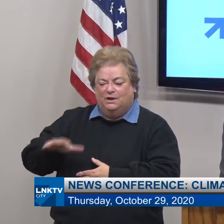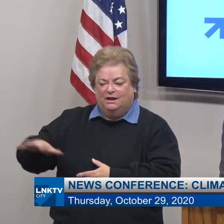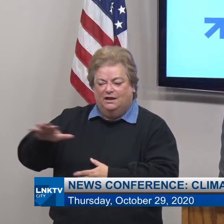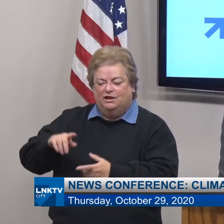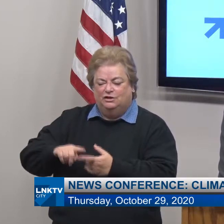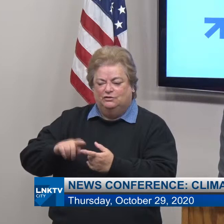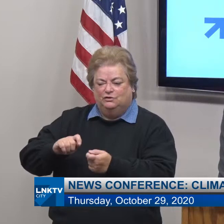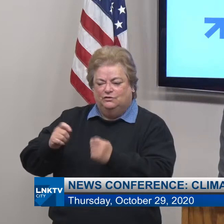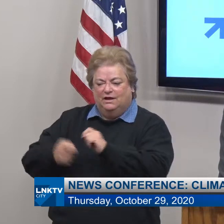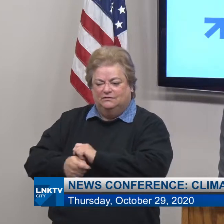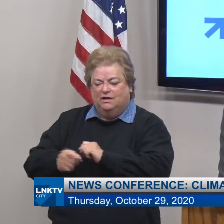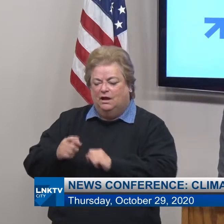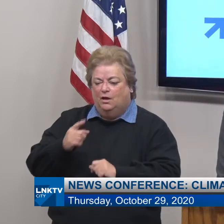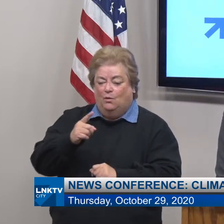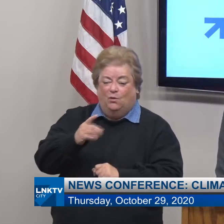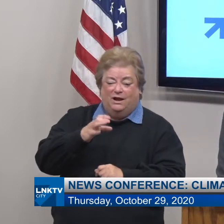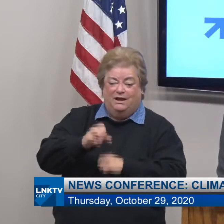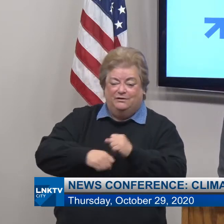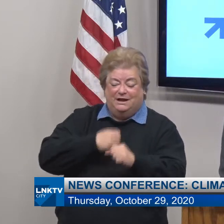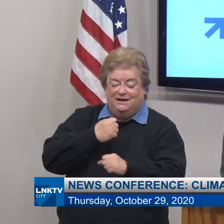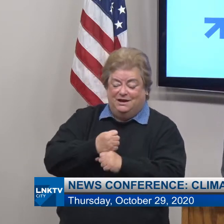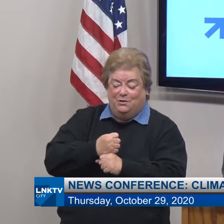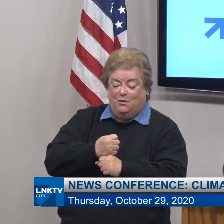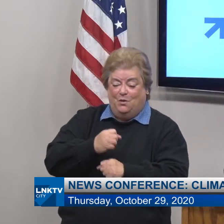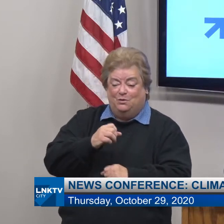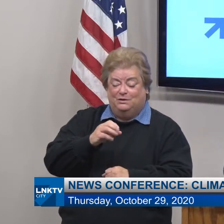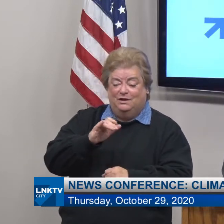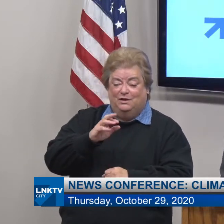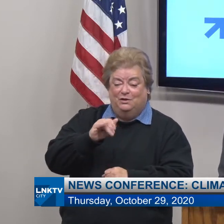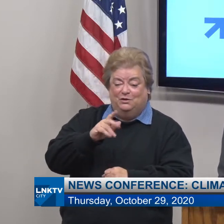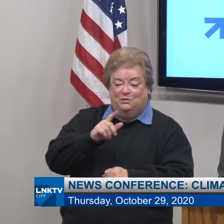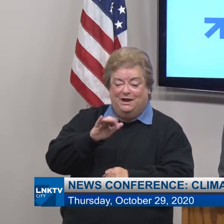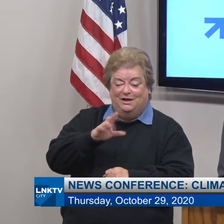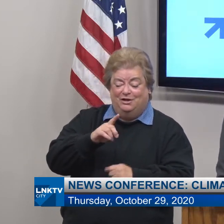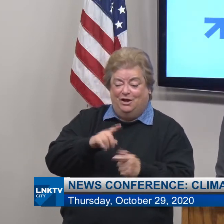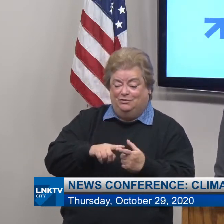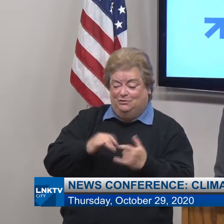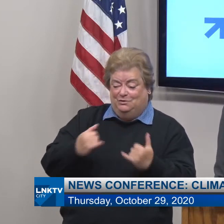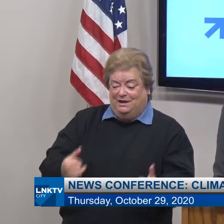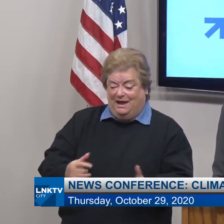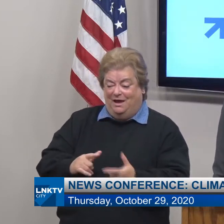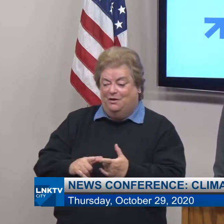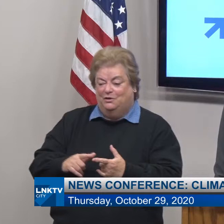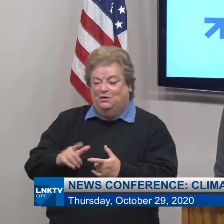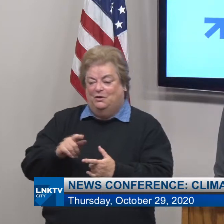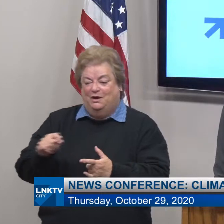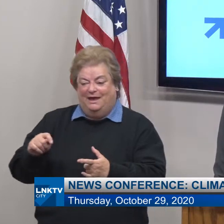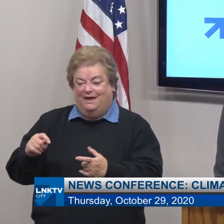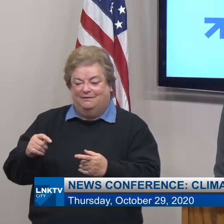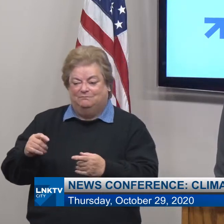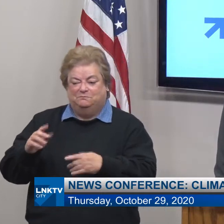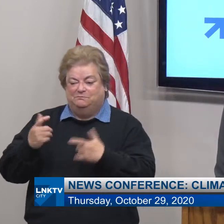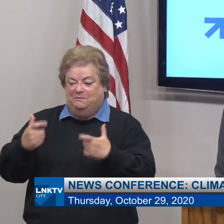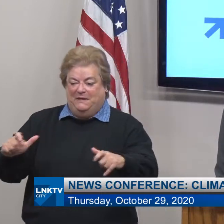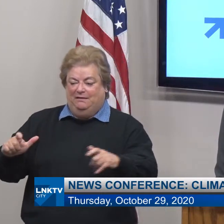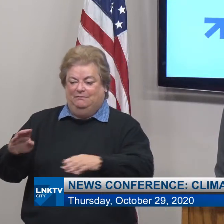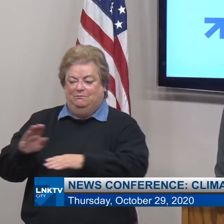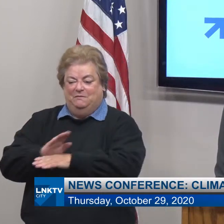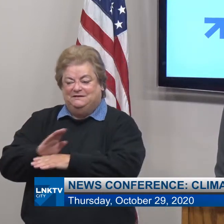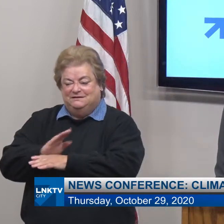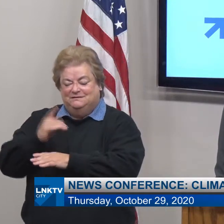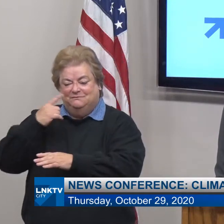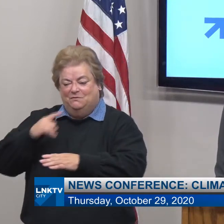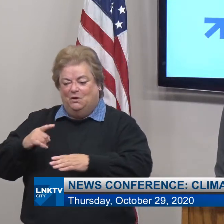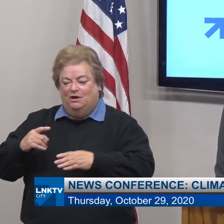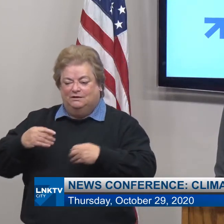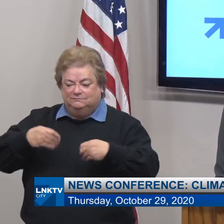a 100-year-old rail yard and brownfield site into what is now today a retail, office, residential, and entertainment district